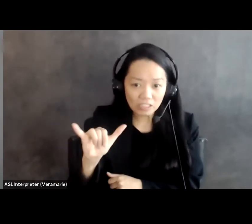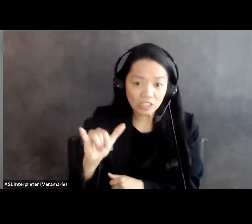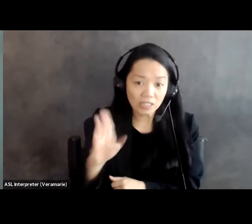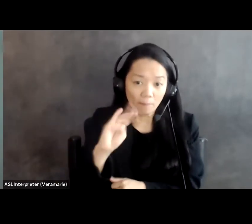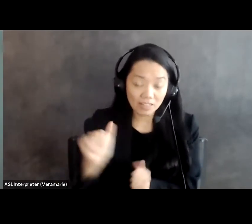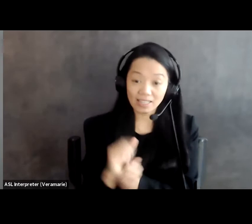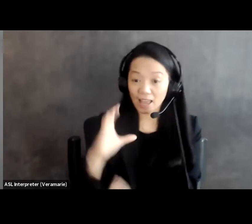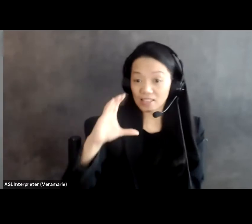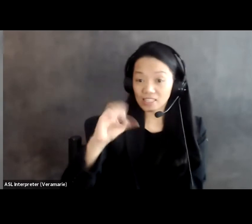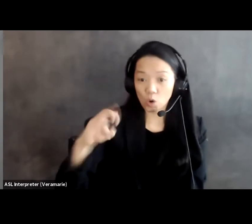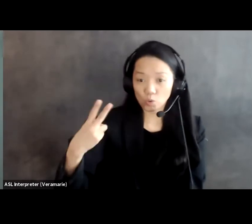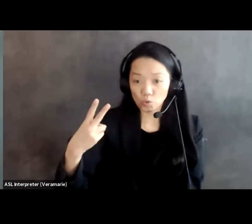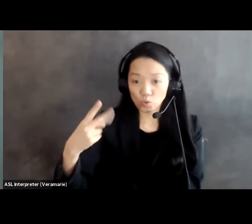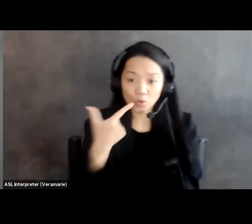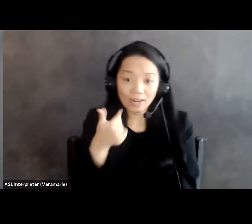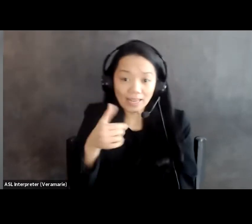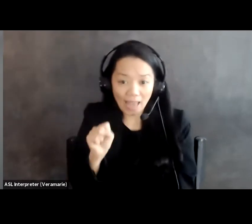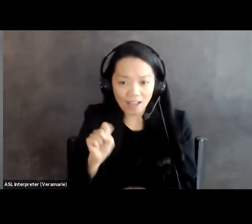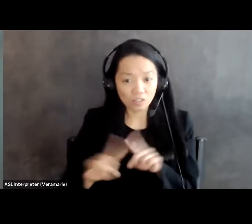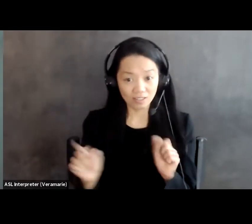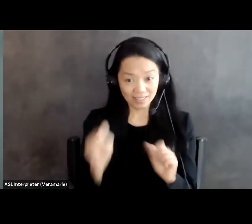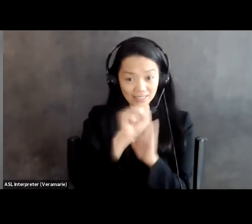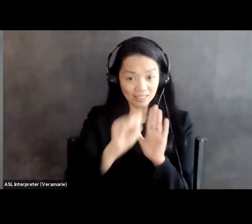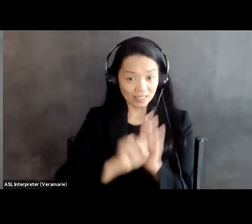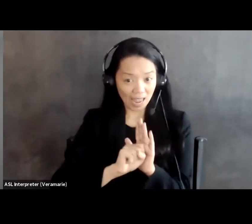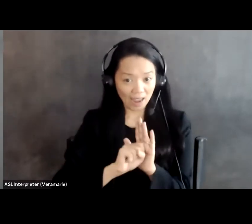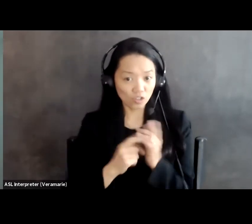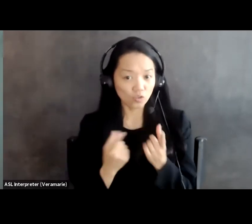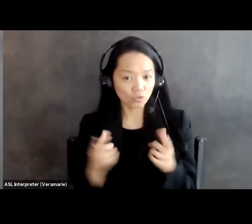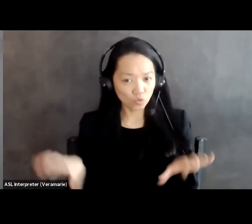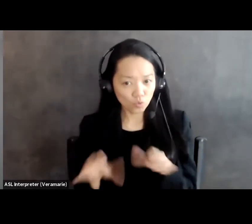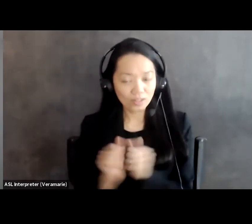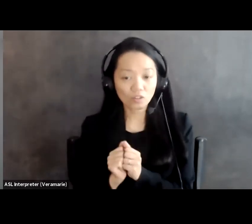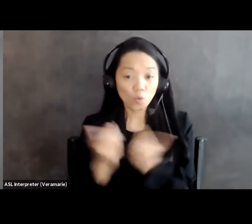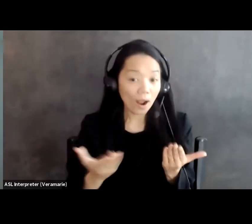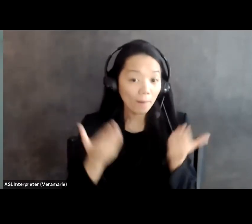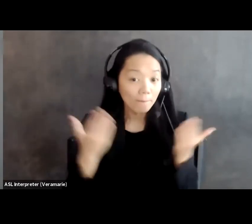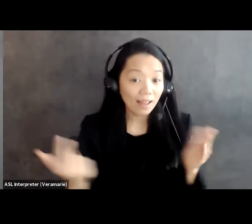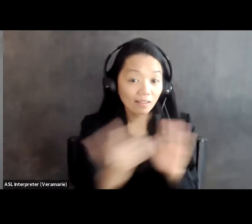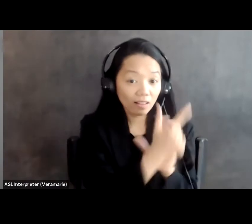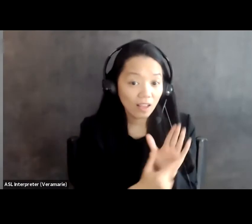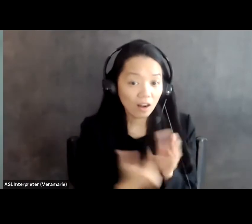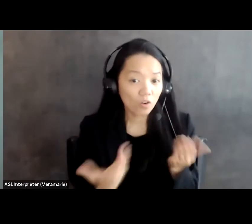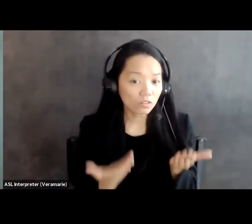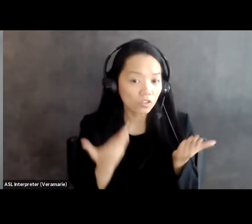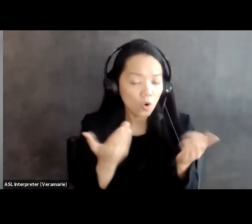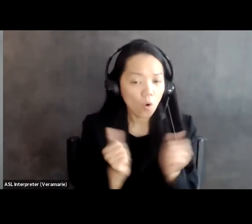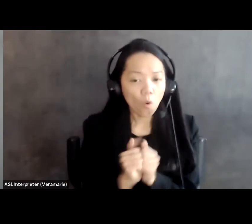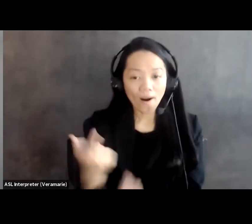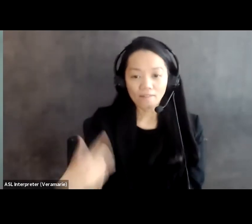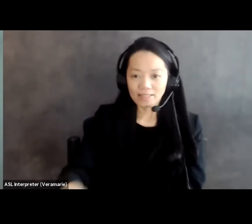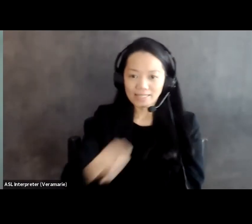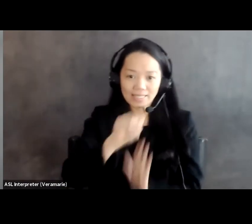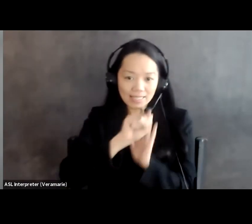gas. So what the state is doing, or what is recommended in this legislation, is that the state support